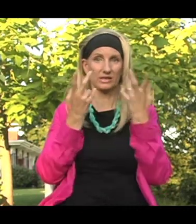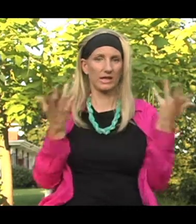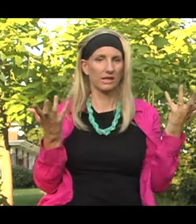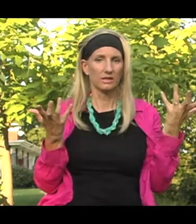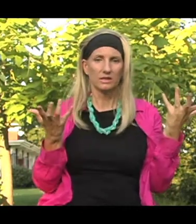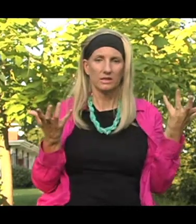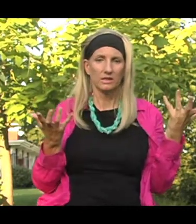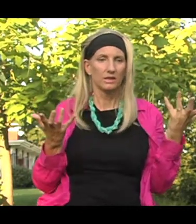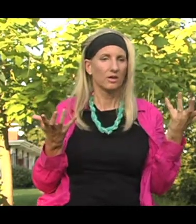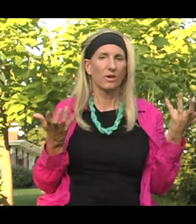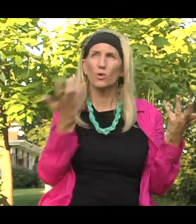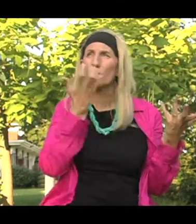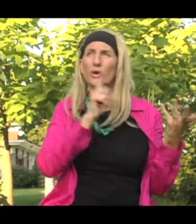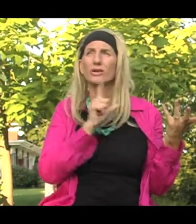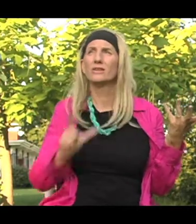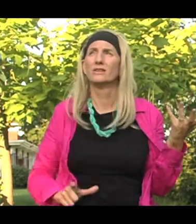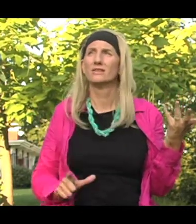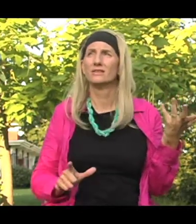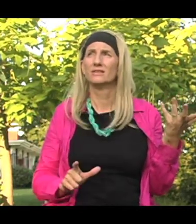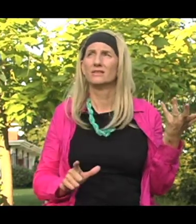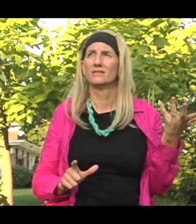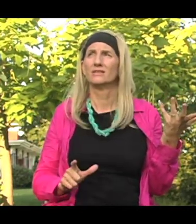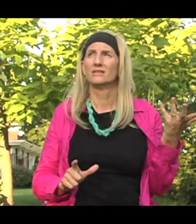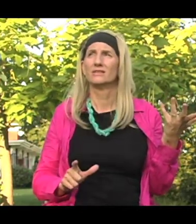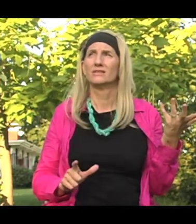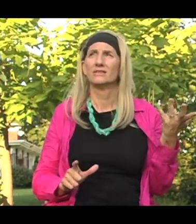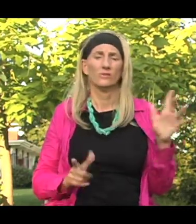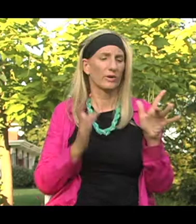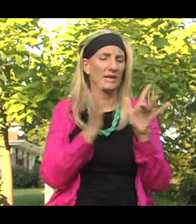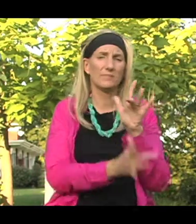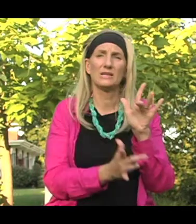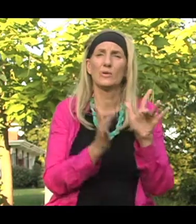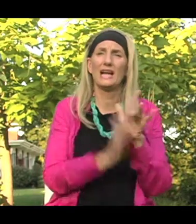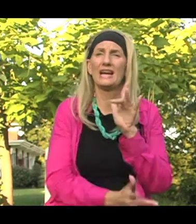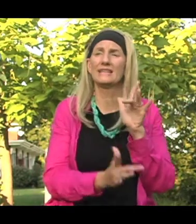like, oh Lord, we're empty, we're lacking.